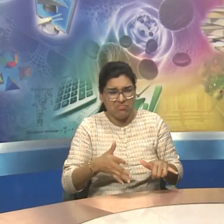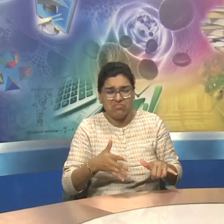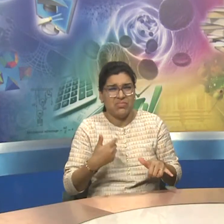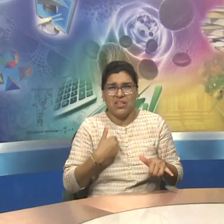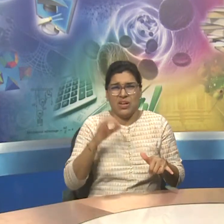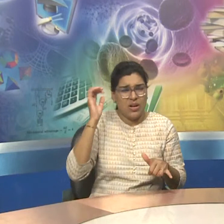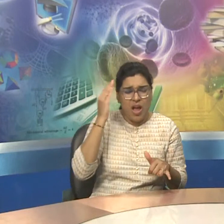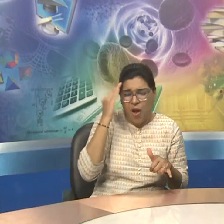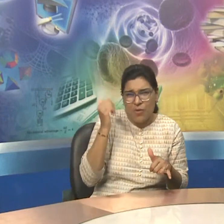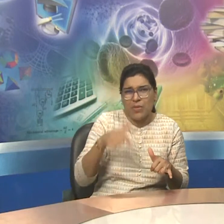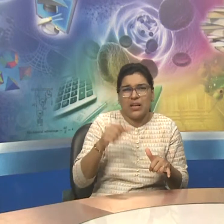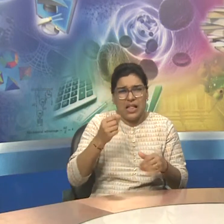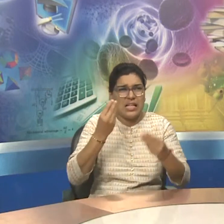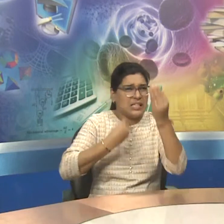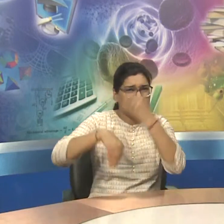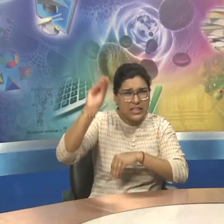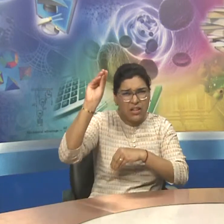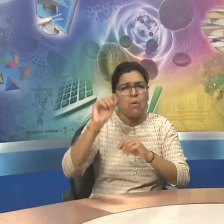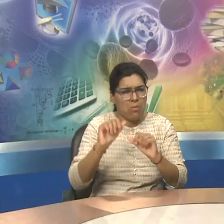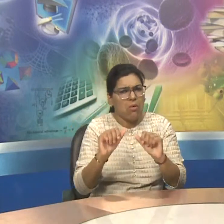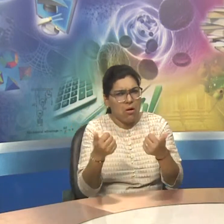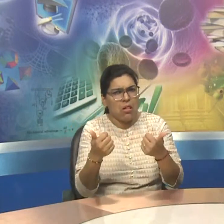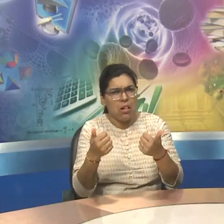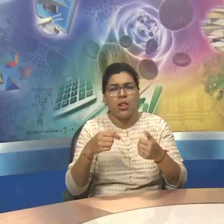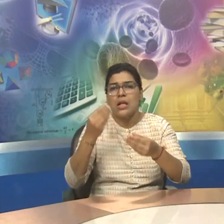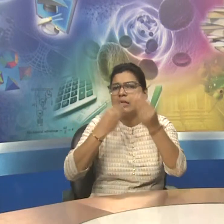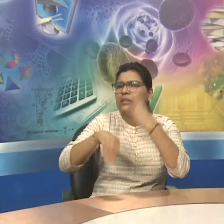to all the people